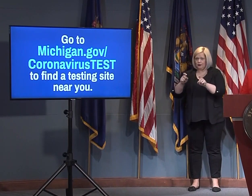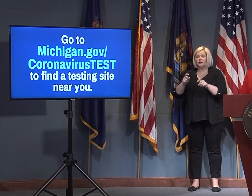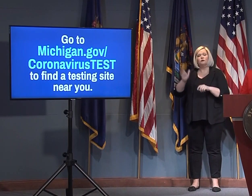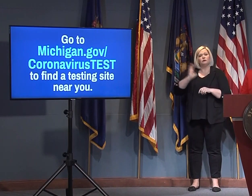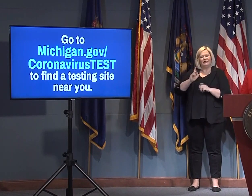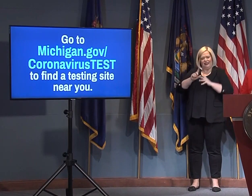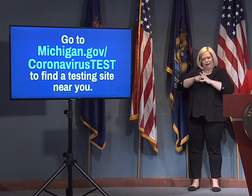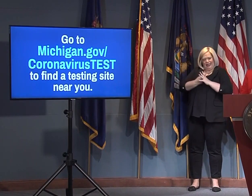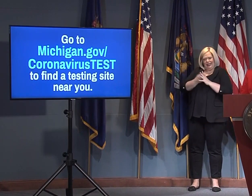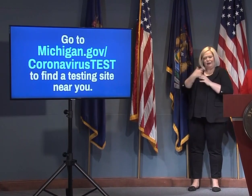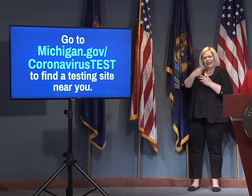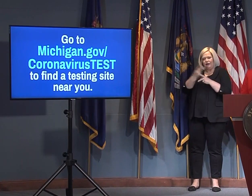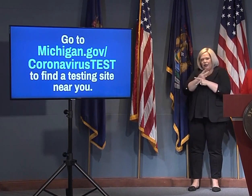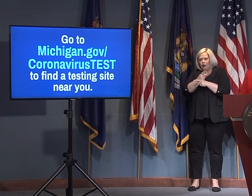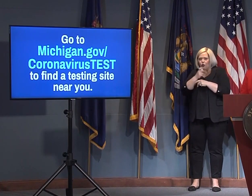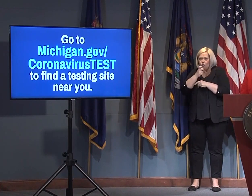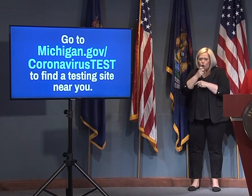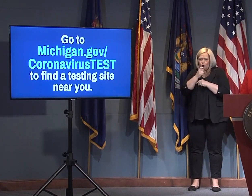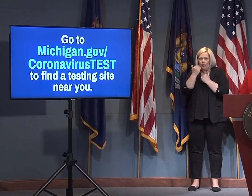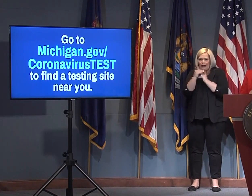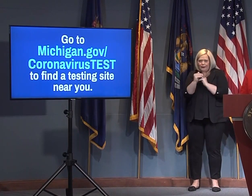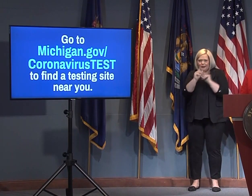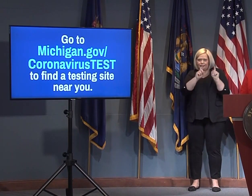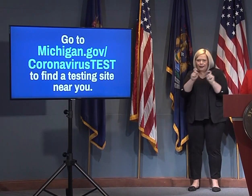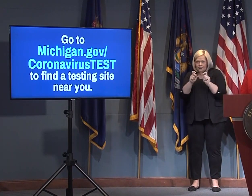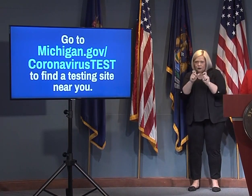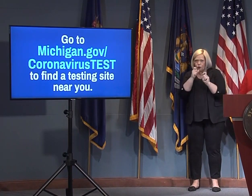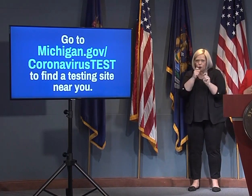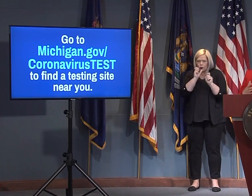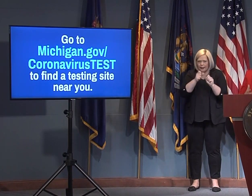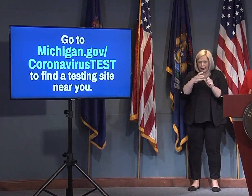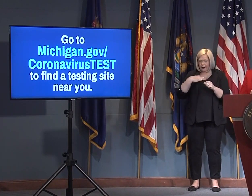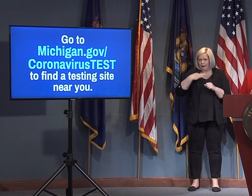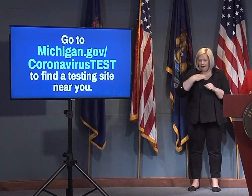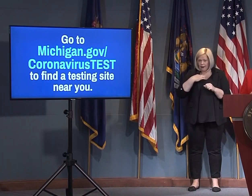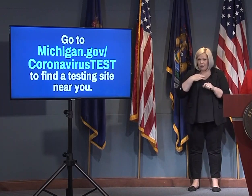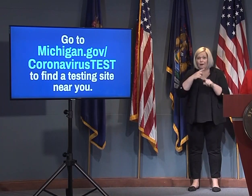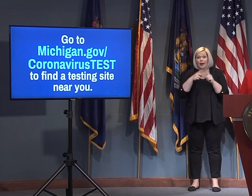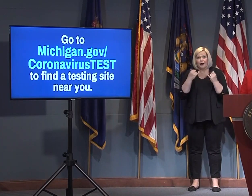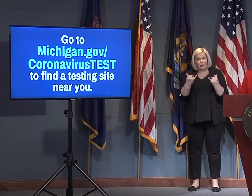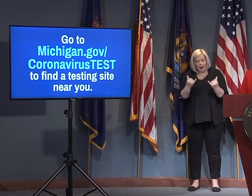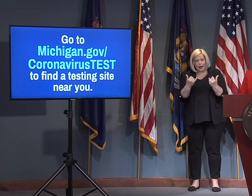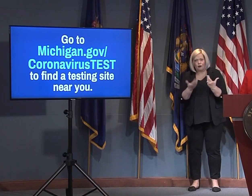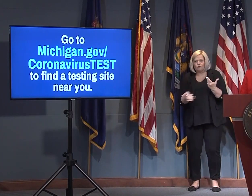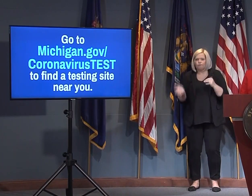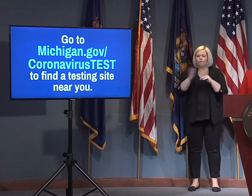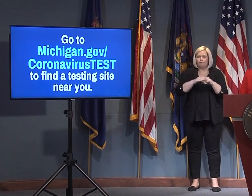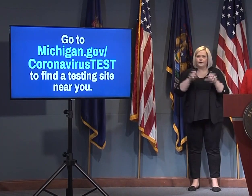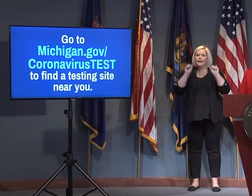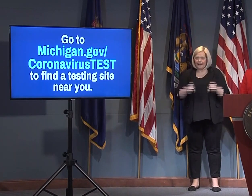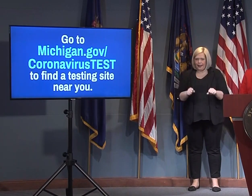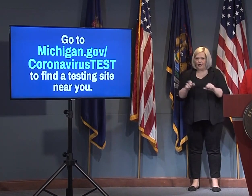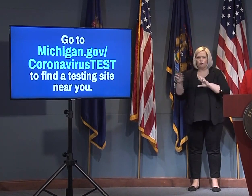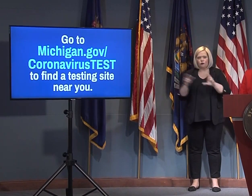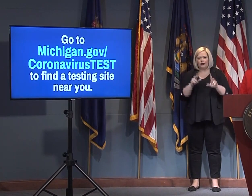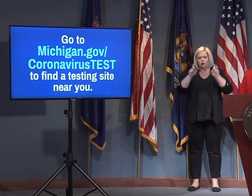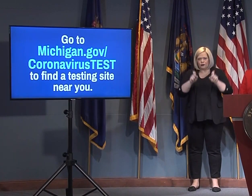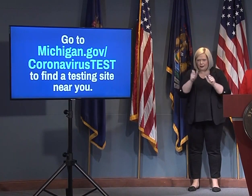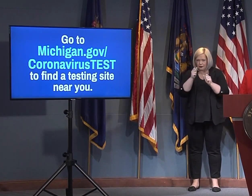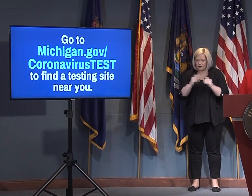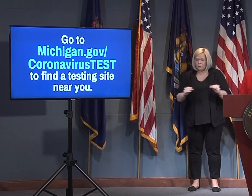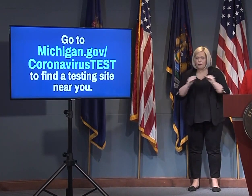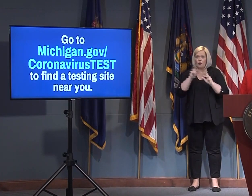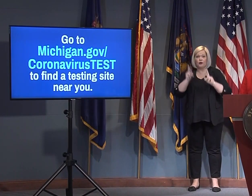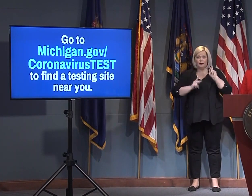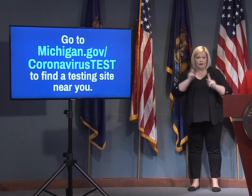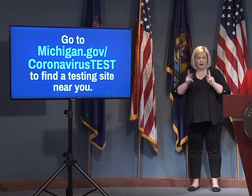prioritize who was tested in the early phases, now we want to make sure that we are getting more people tested in Michigan. Testing is the